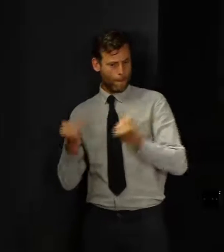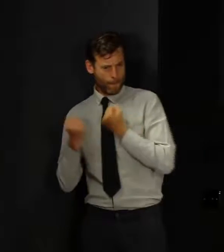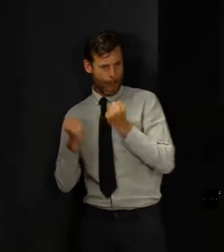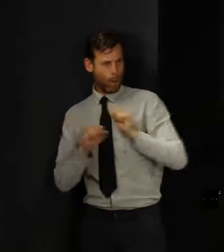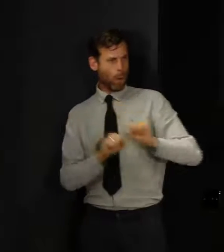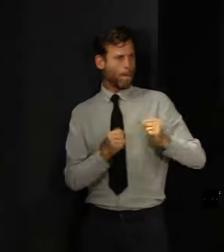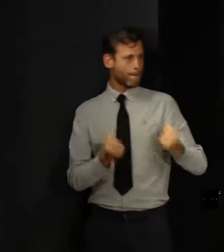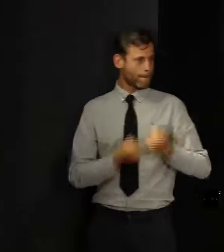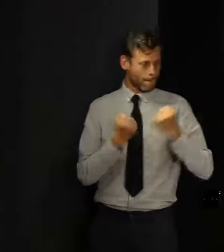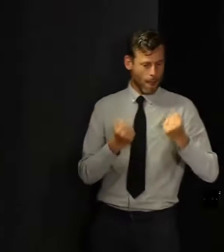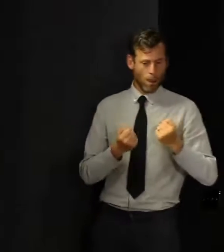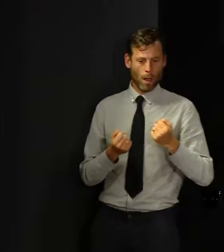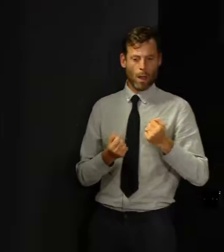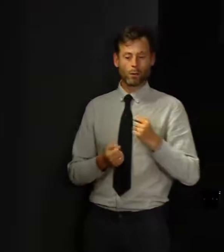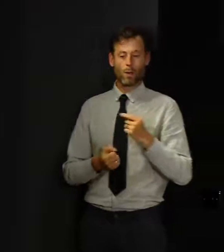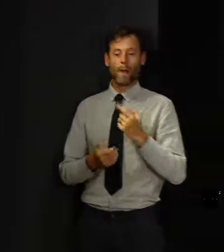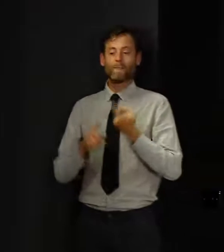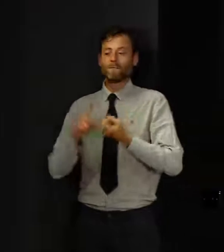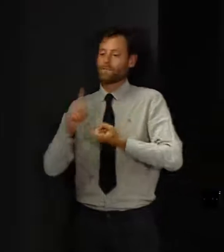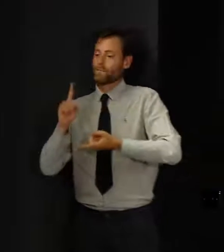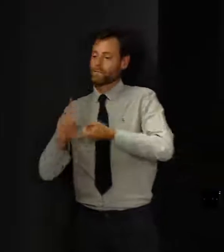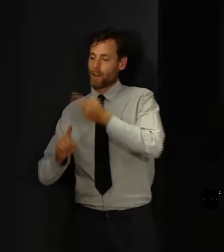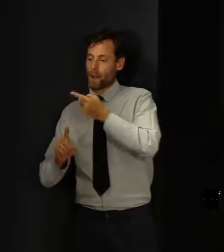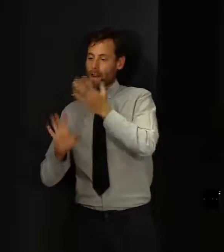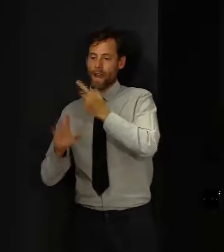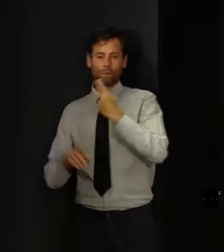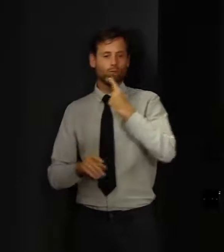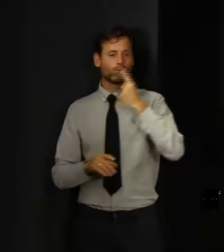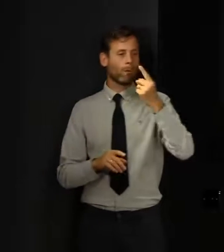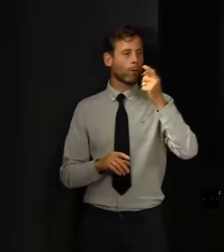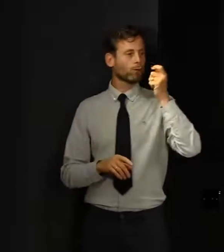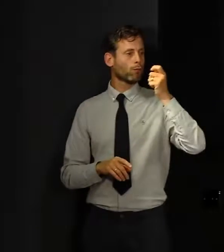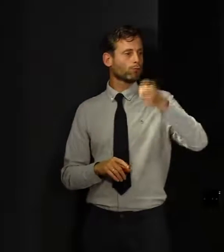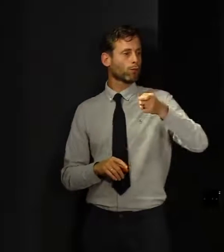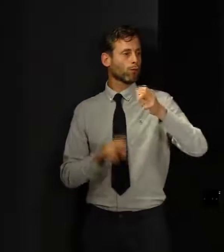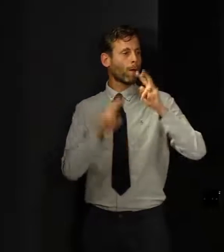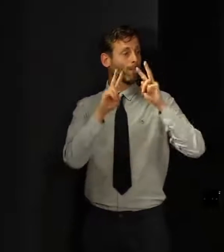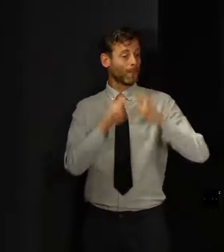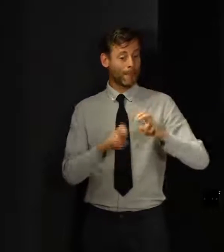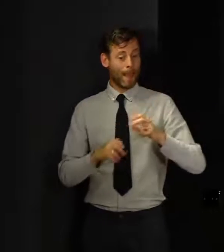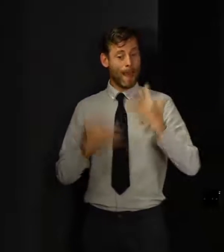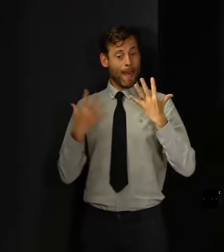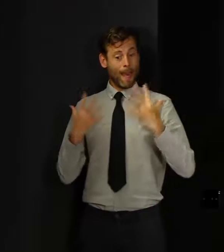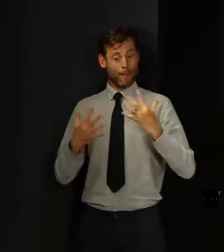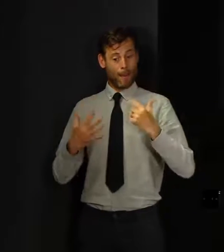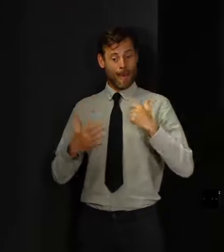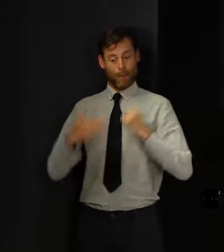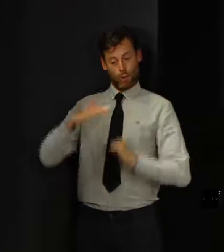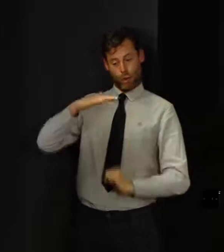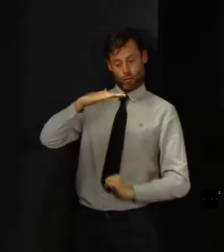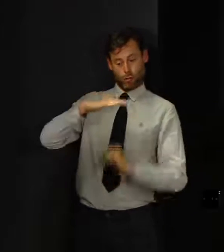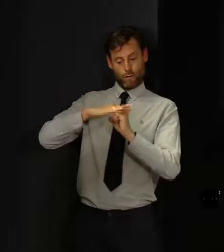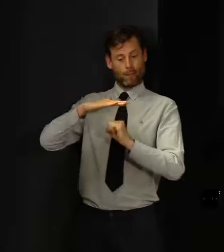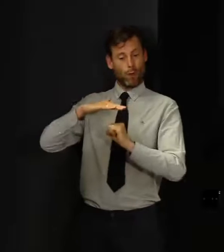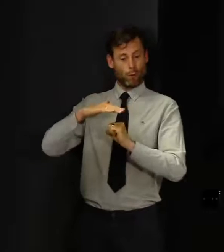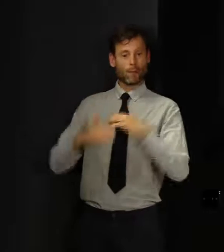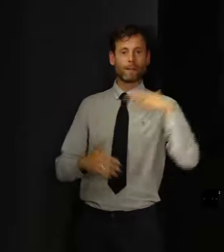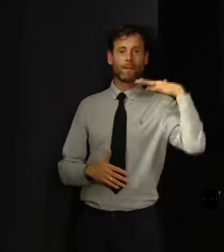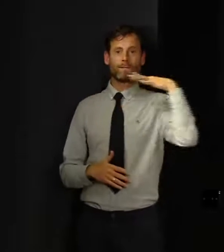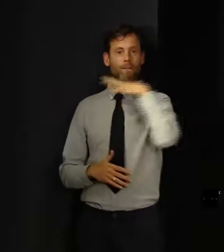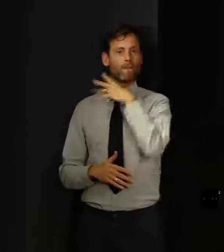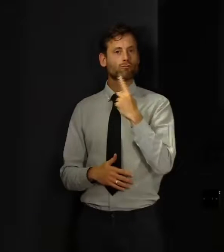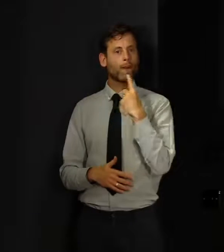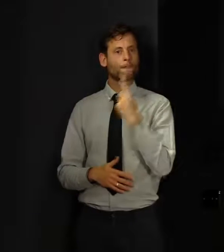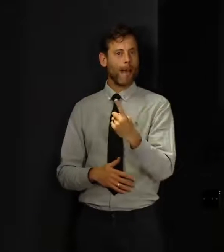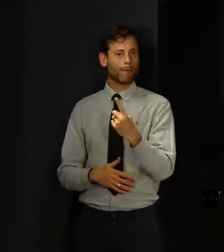by which you would have to report to the Procurator Fiscal. So if we limit at the moment in Scotland, or that threshold in Scotland, is £500.